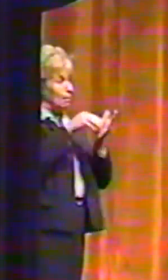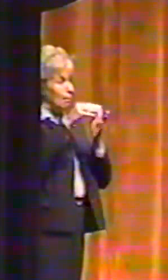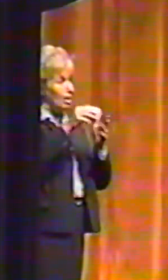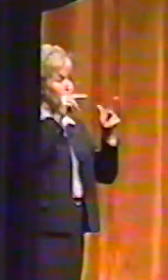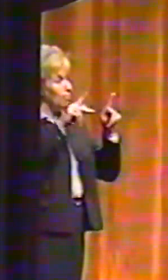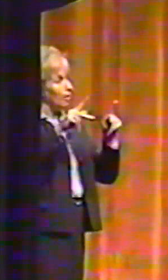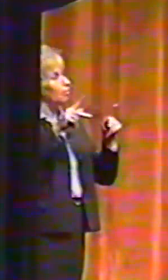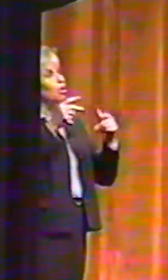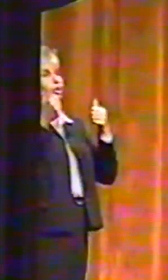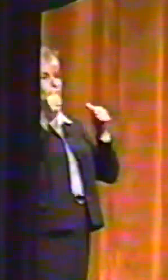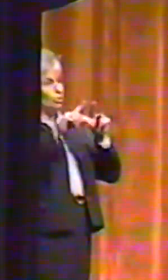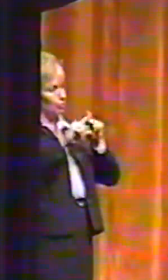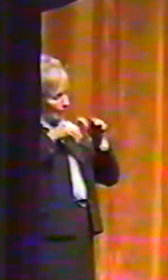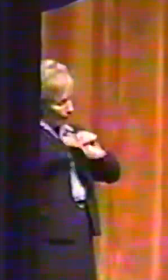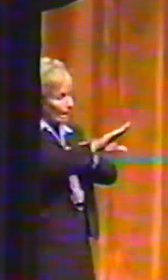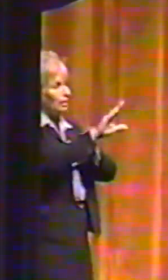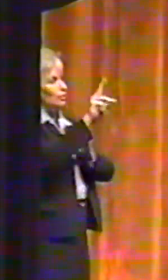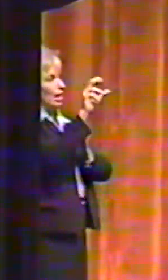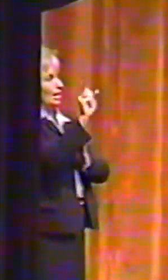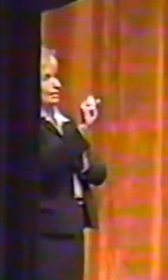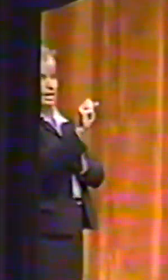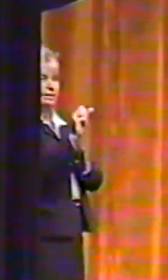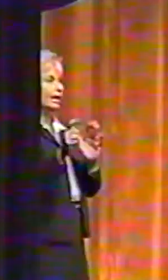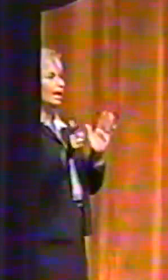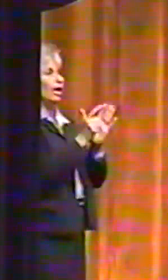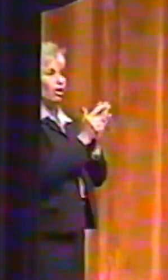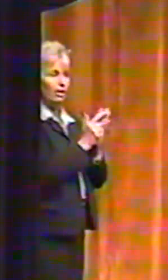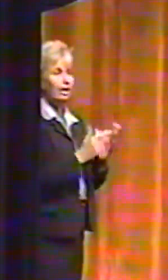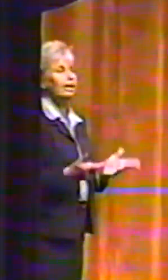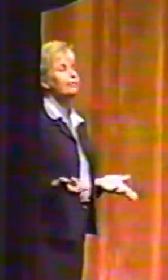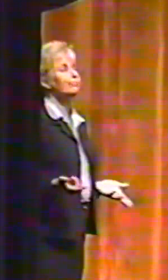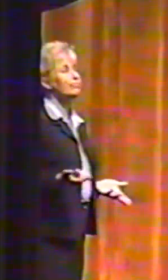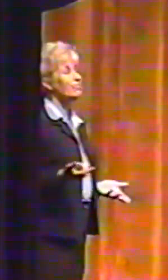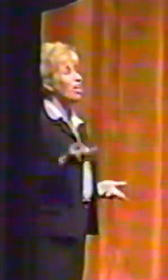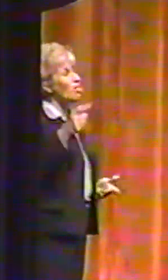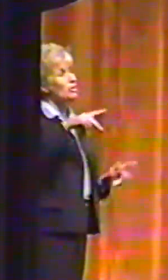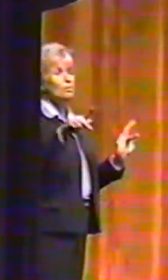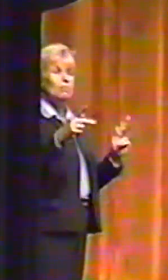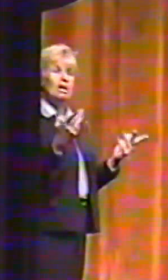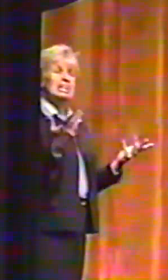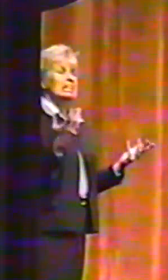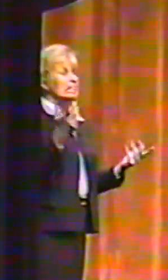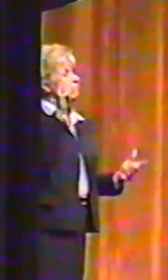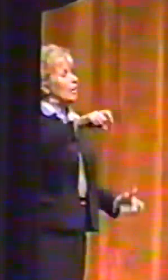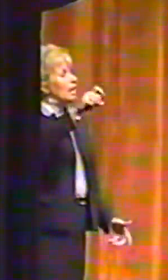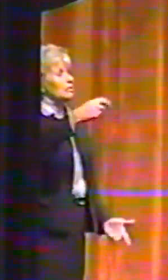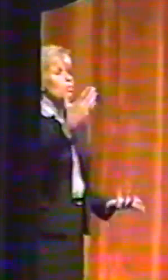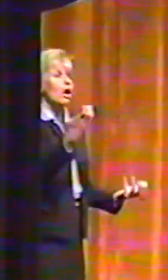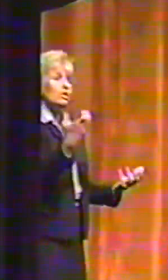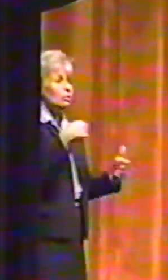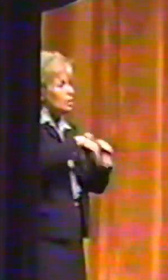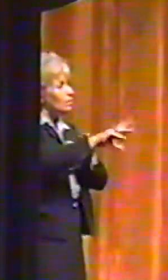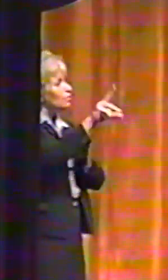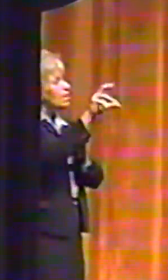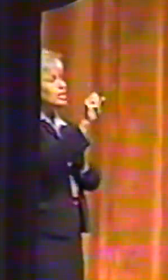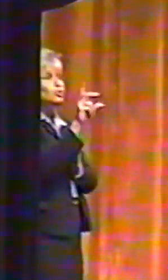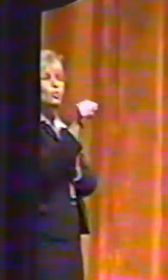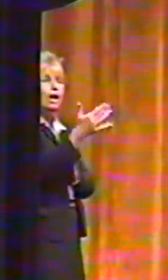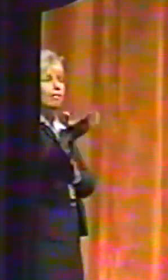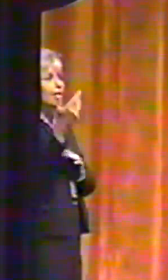southwest border each year. And many of these people are desperate and willing to do whatever it takes to get into the United